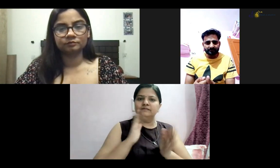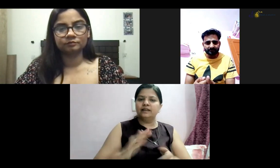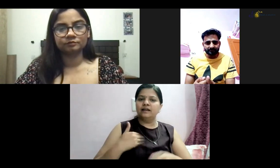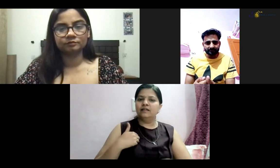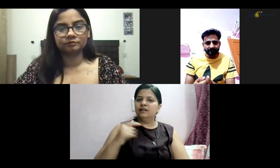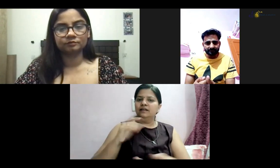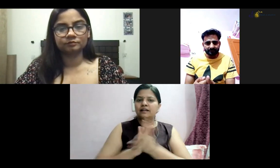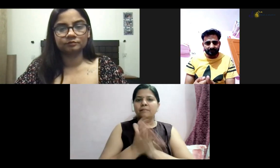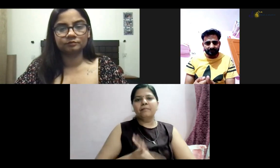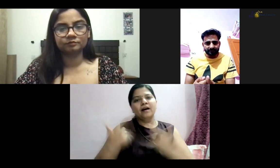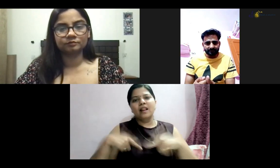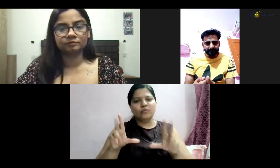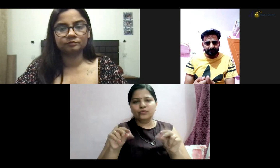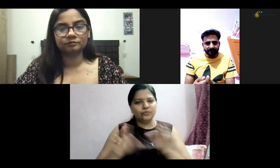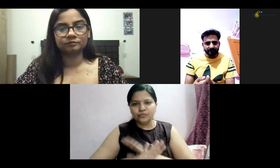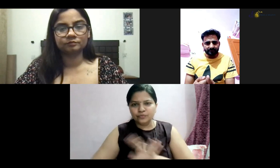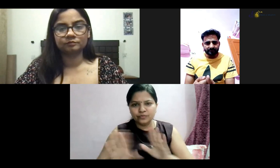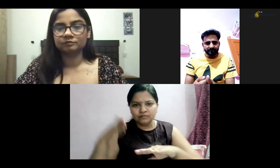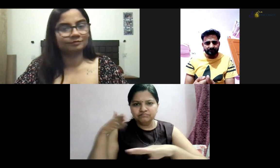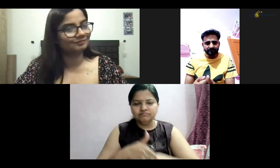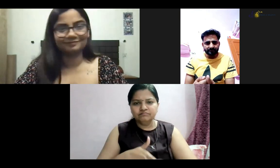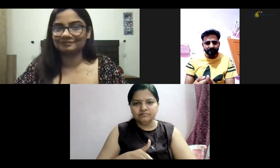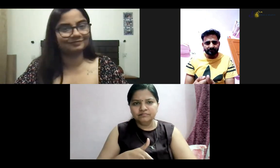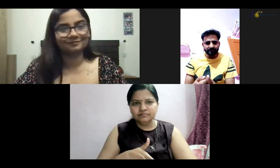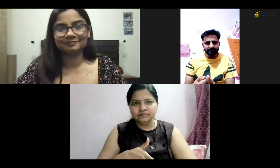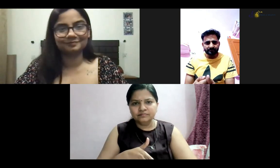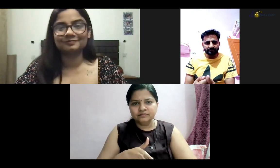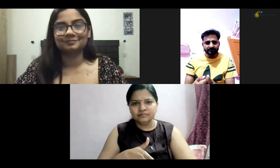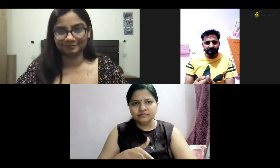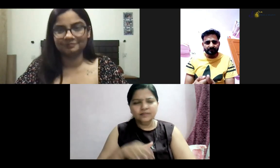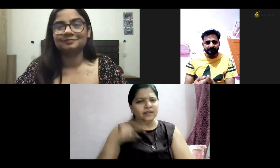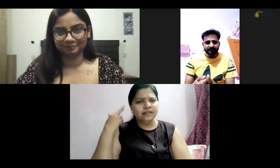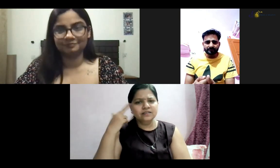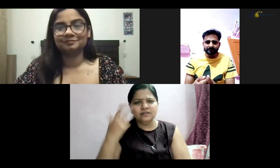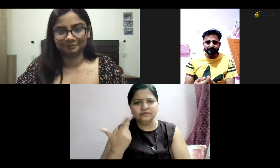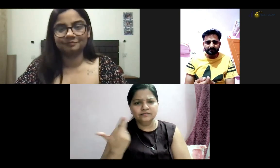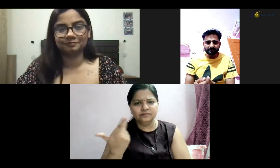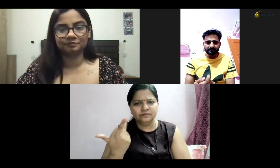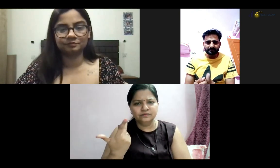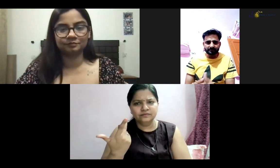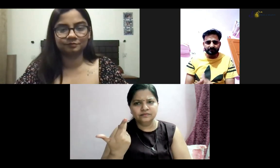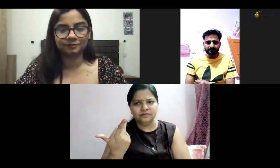lost because girls have their own rights. Why it's a rape? It is not allowed.